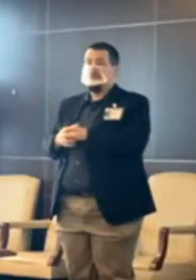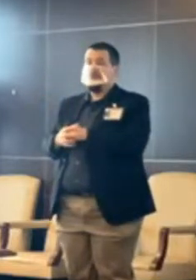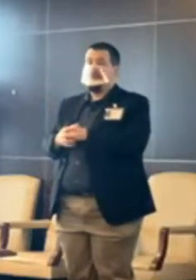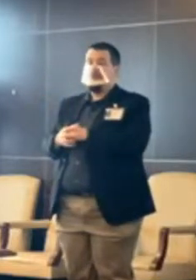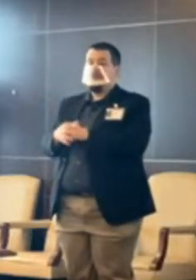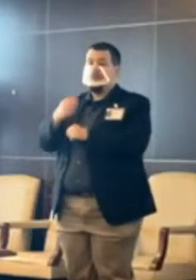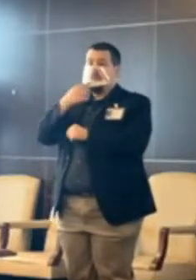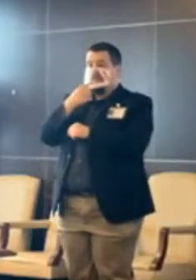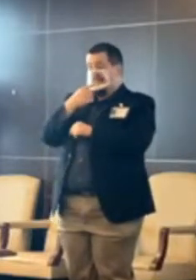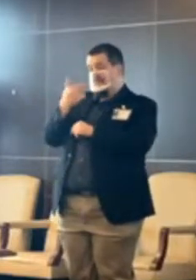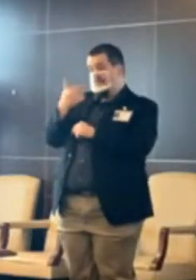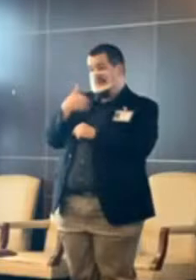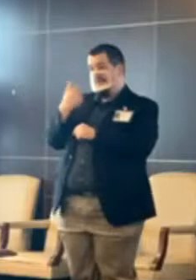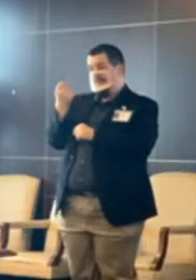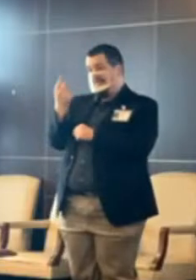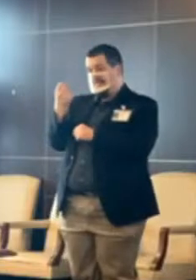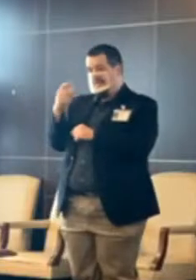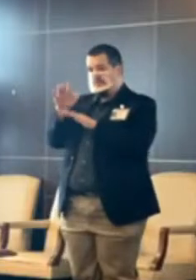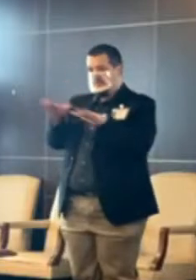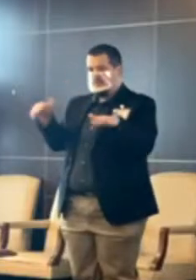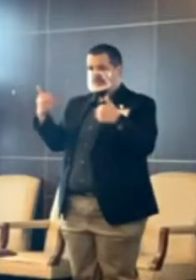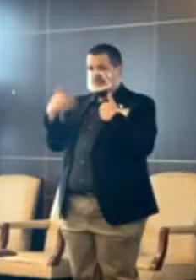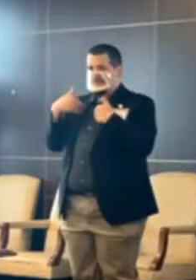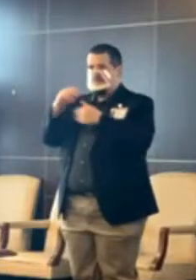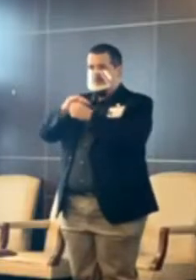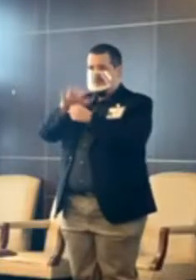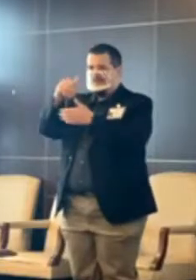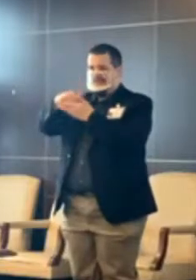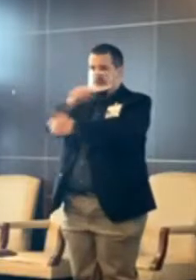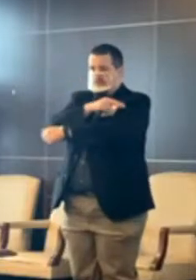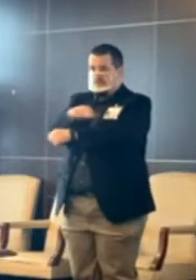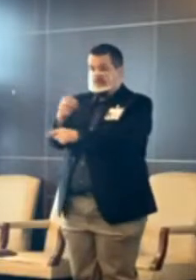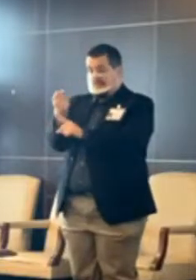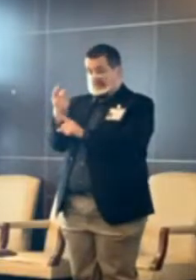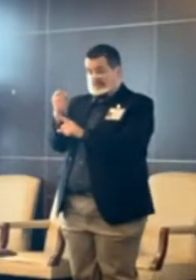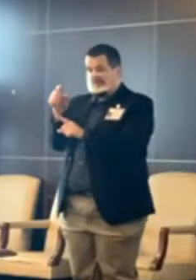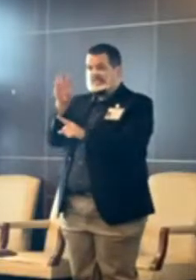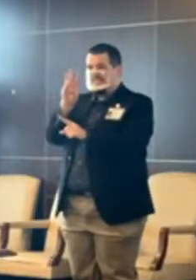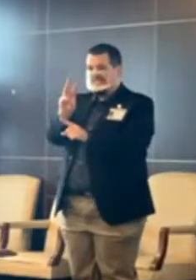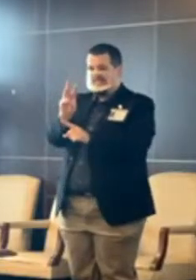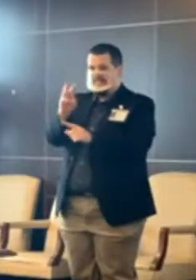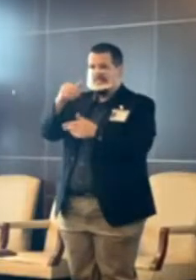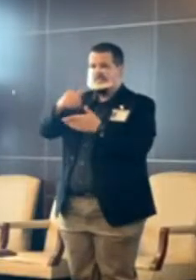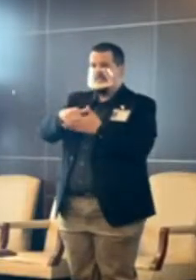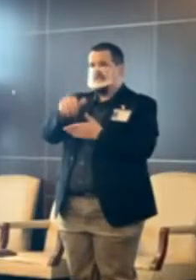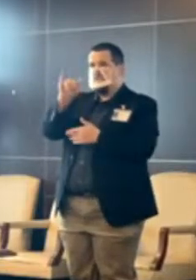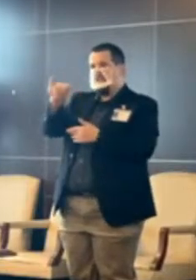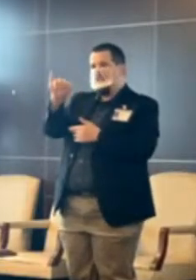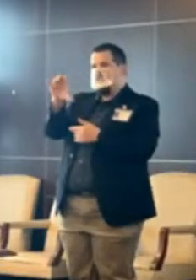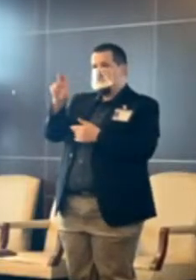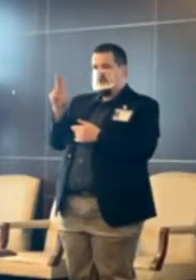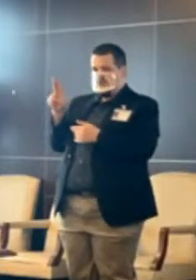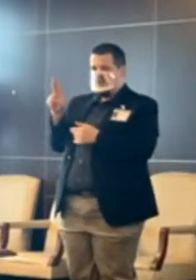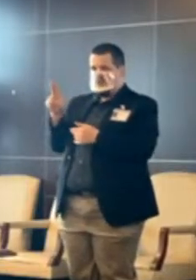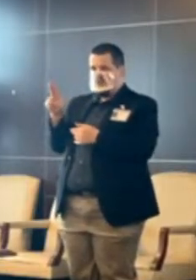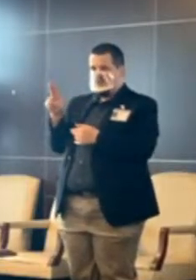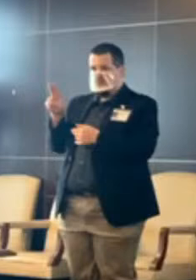And as I said, we have 11 pediatric patients. Of those 11, 6 are in the pediatric intensive care